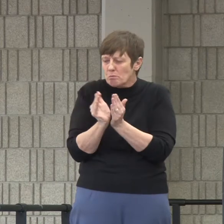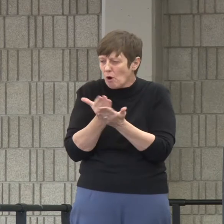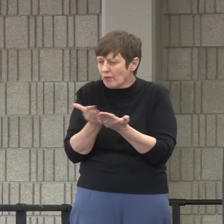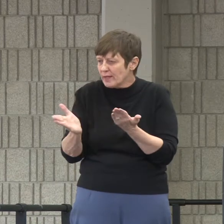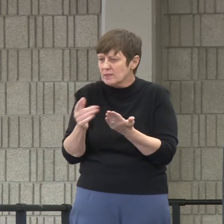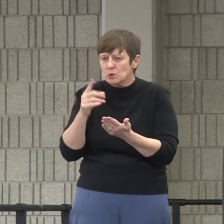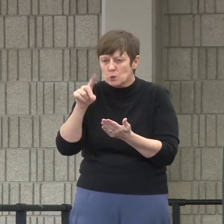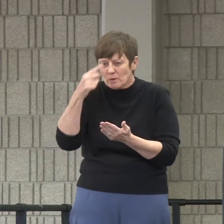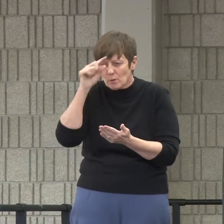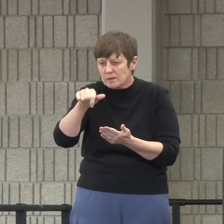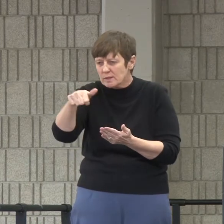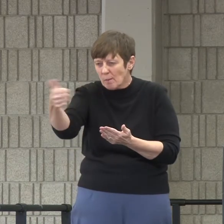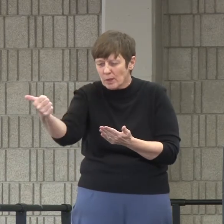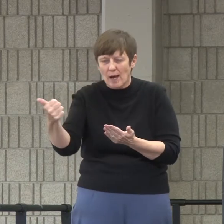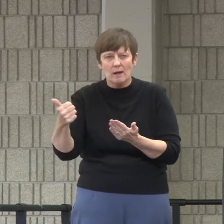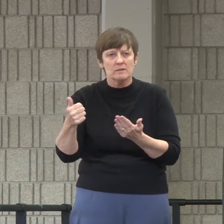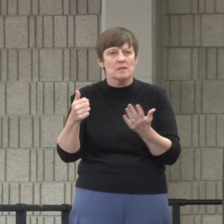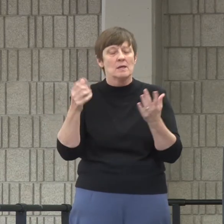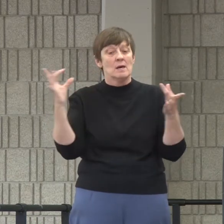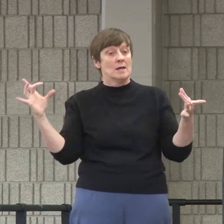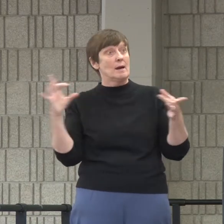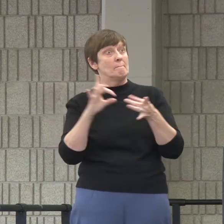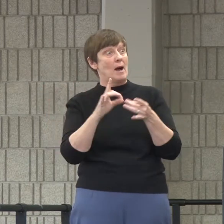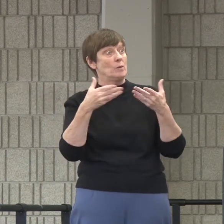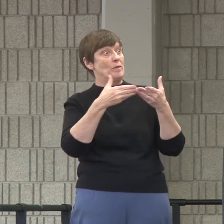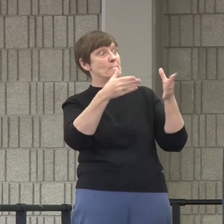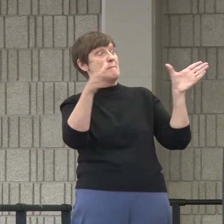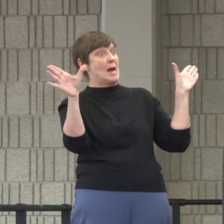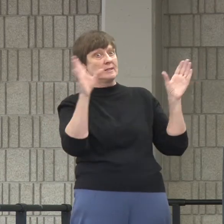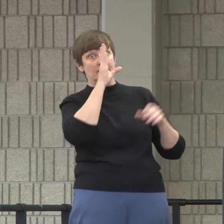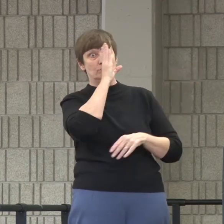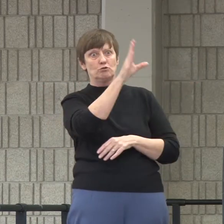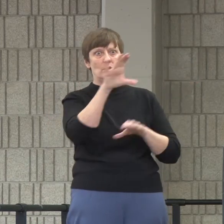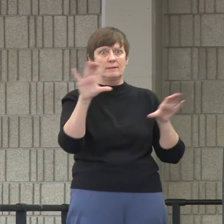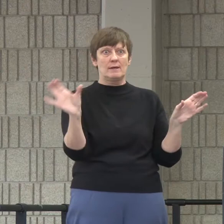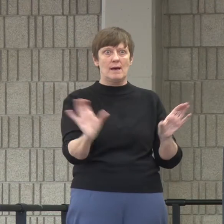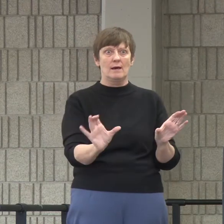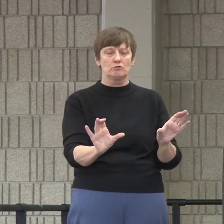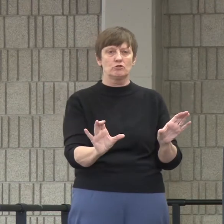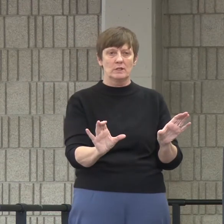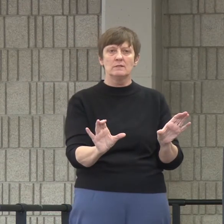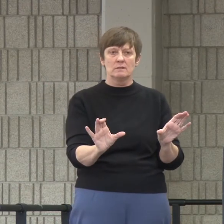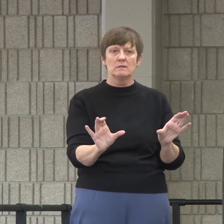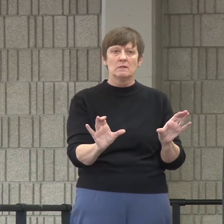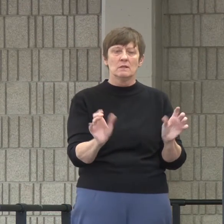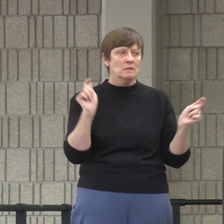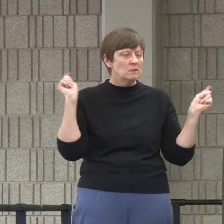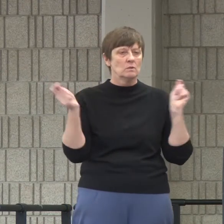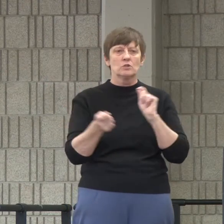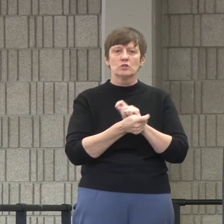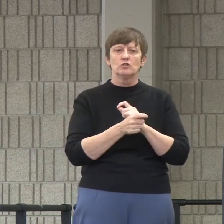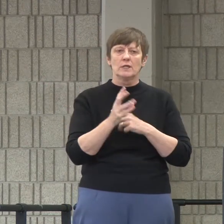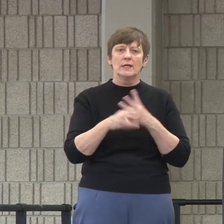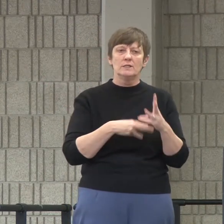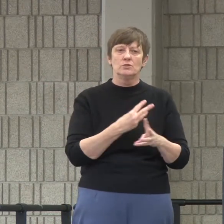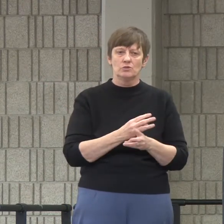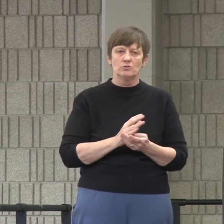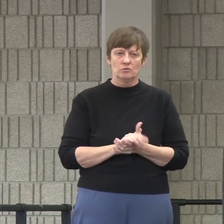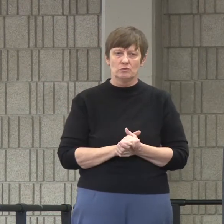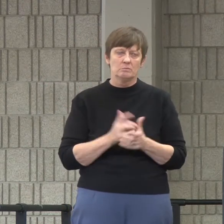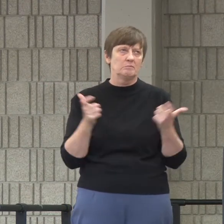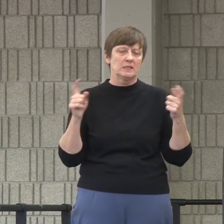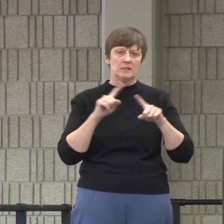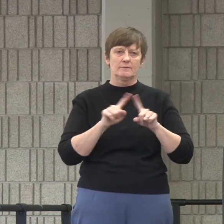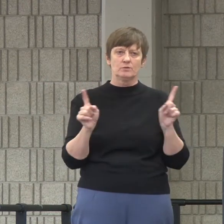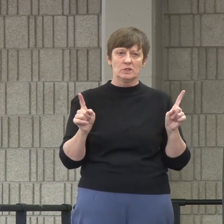us, combined with massive direct action, like Dr. King said, could make a huge difference. He